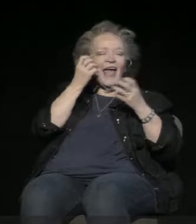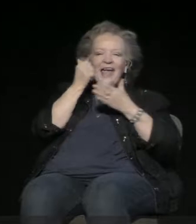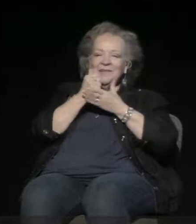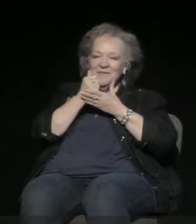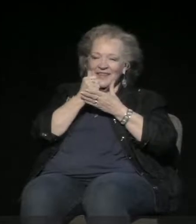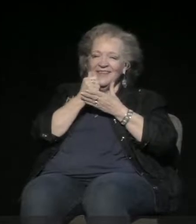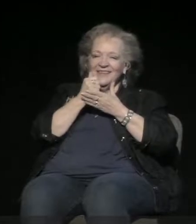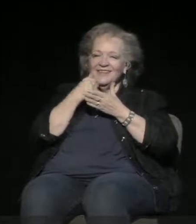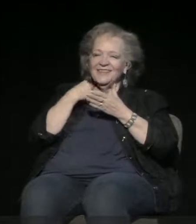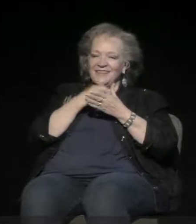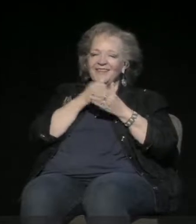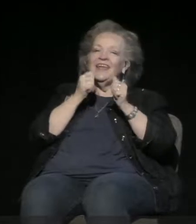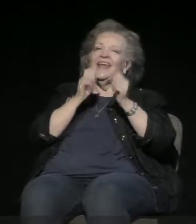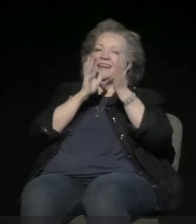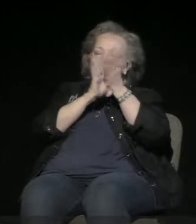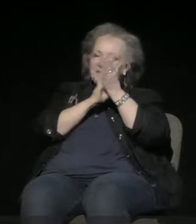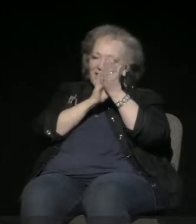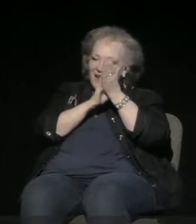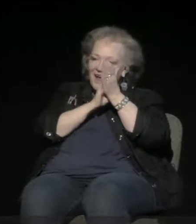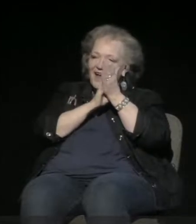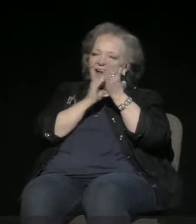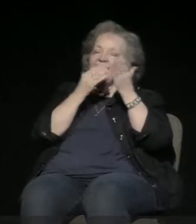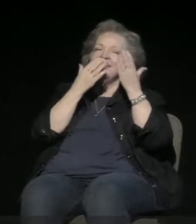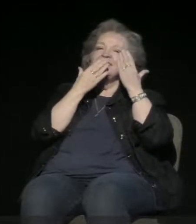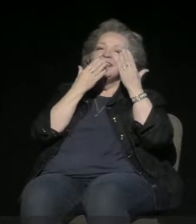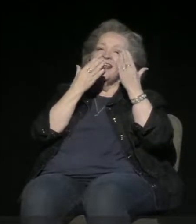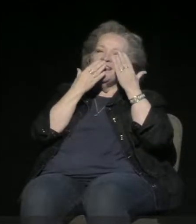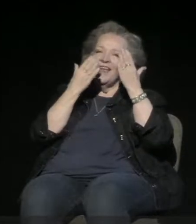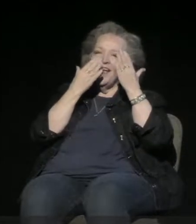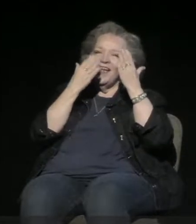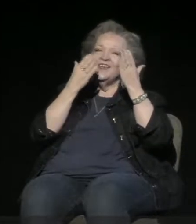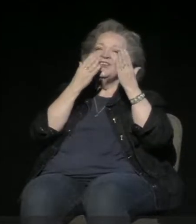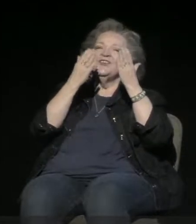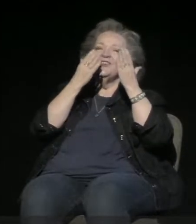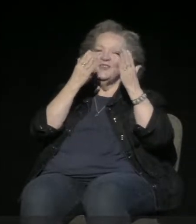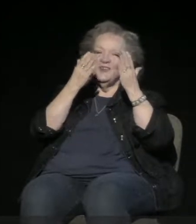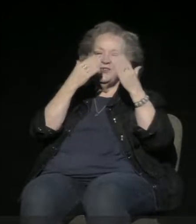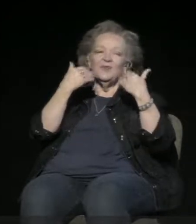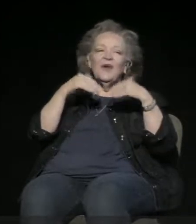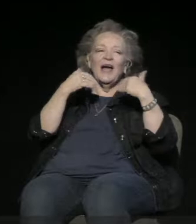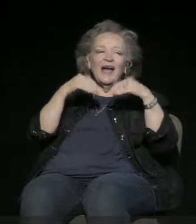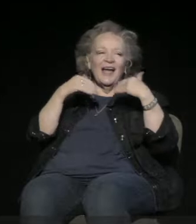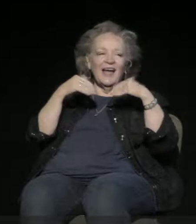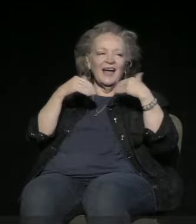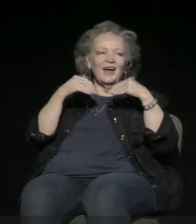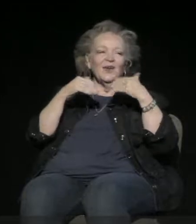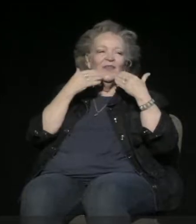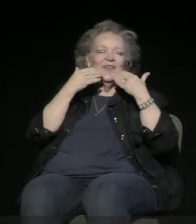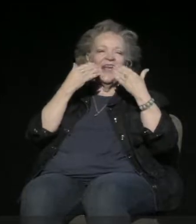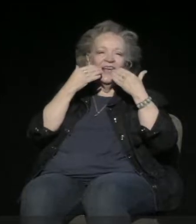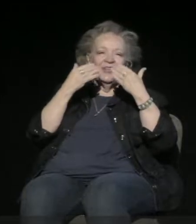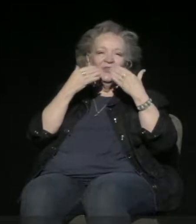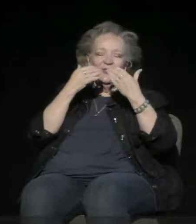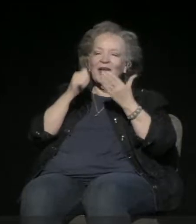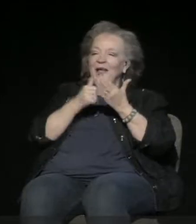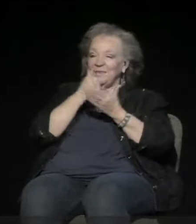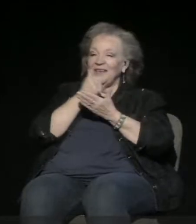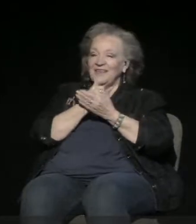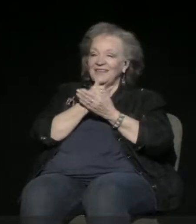Amen. And we can applaud it and we can say thank you. Thank you. Wow. Thank you. Amen.